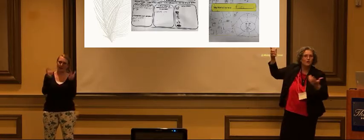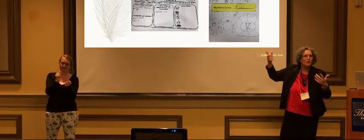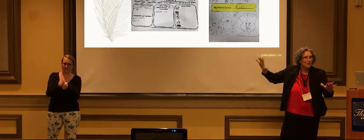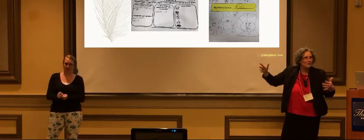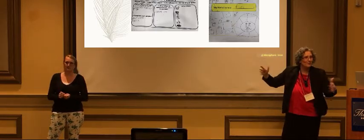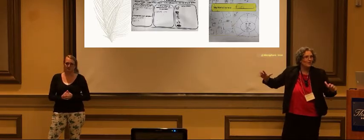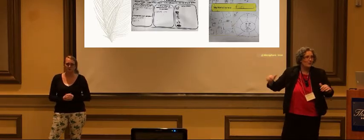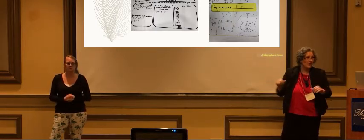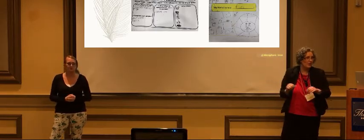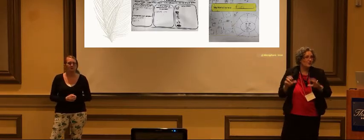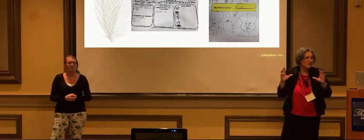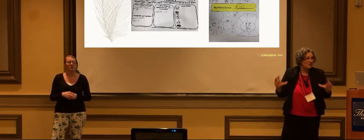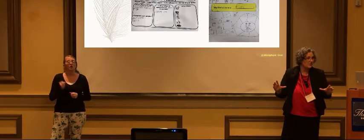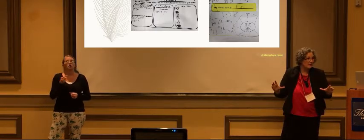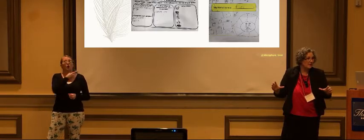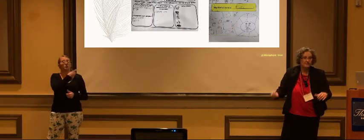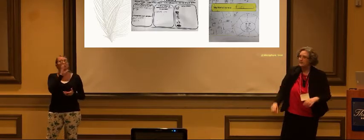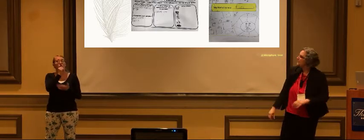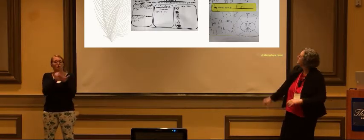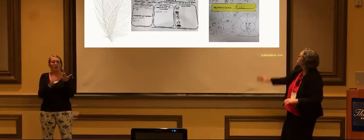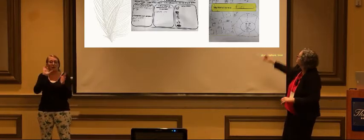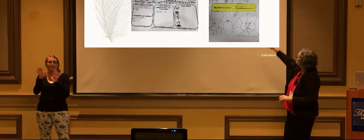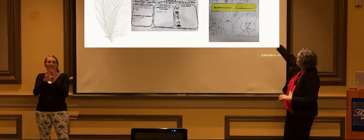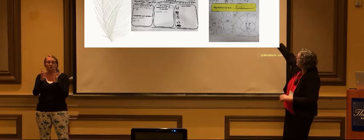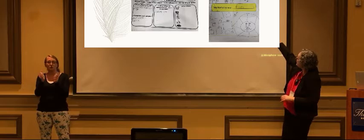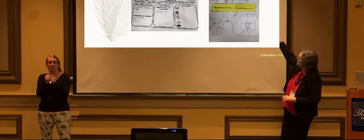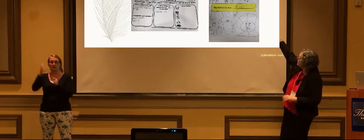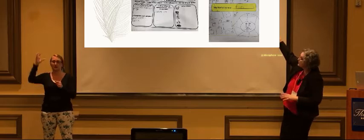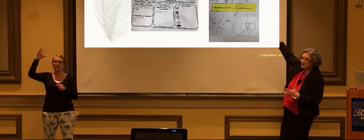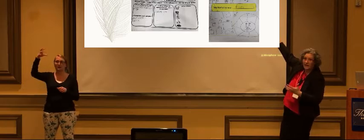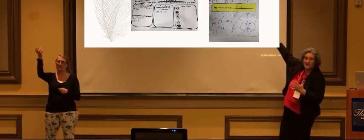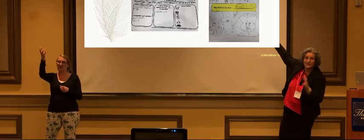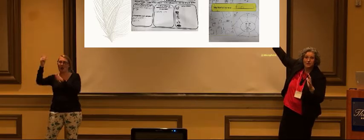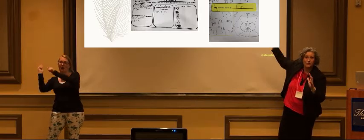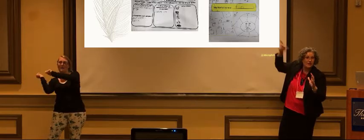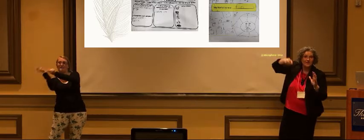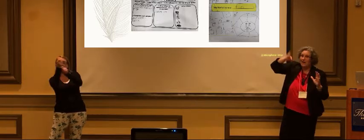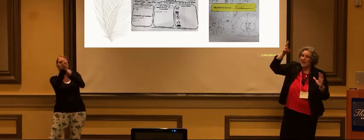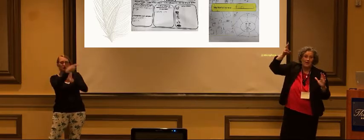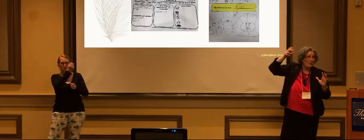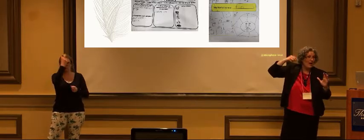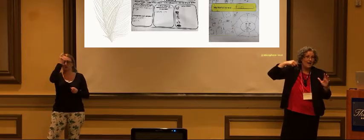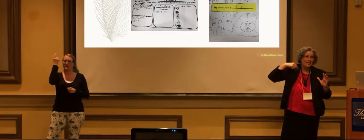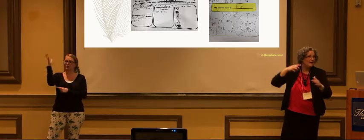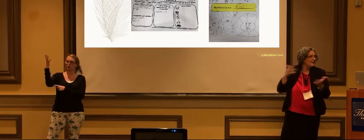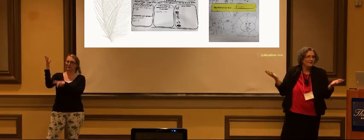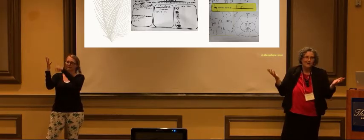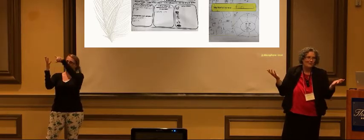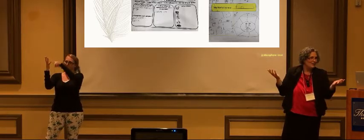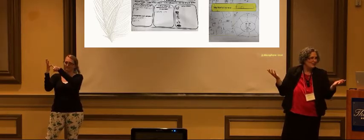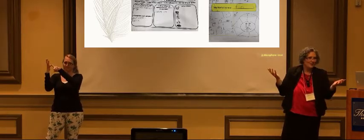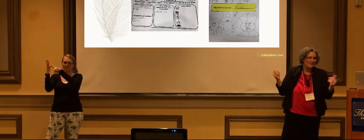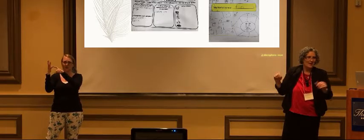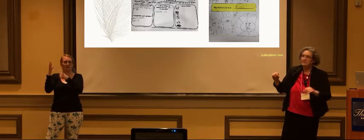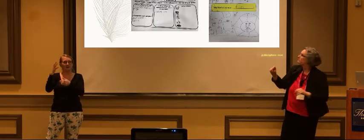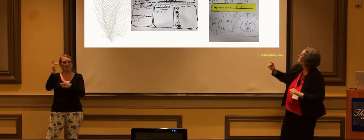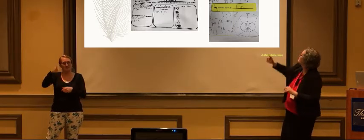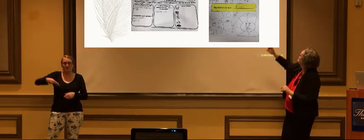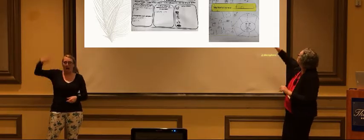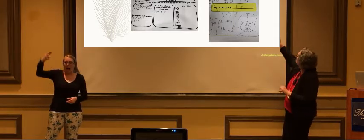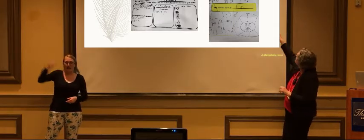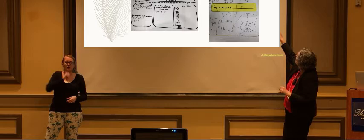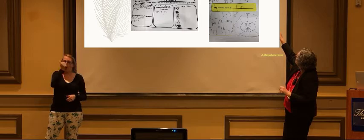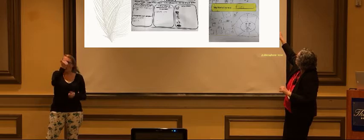hitting it, so she knows what the piñata procedure is. She knows that it hangs in the tree, it's got to hang up high. Not every kid knows